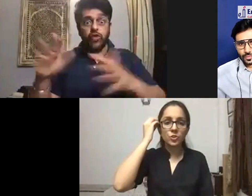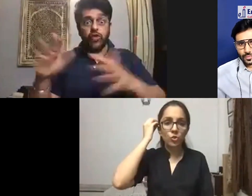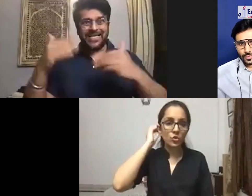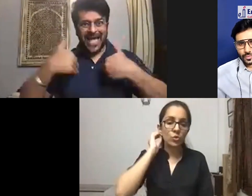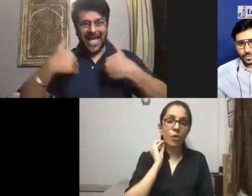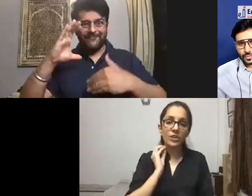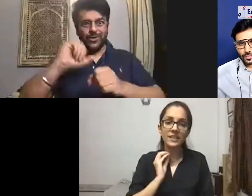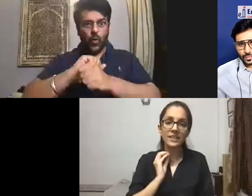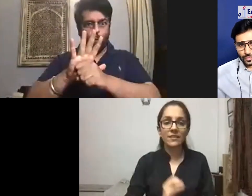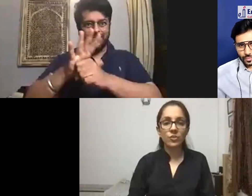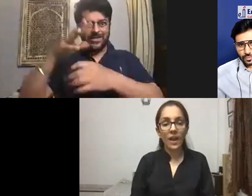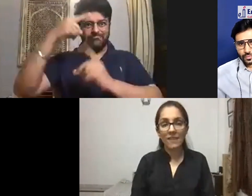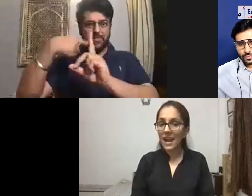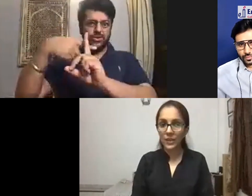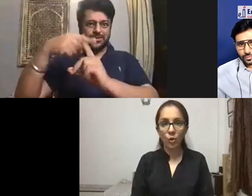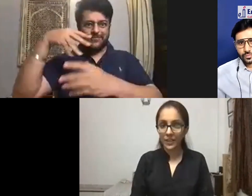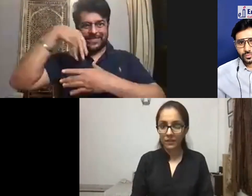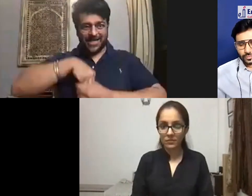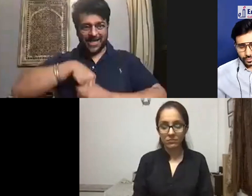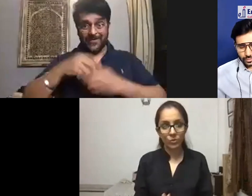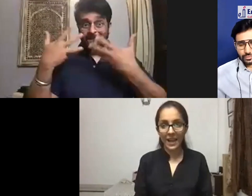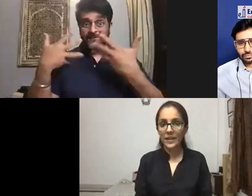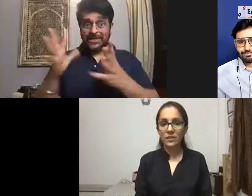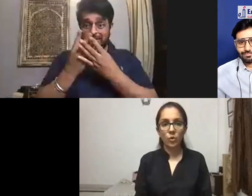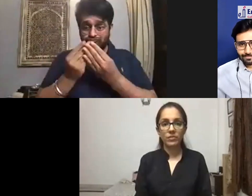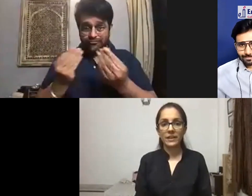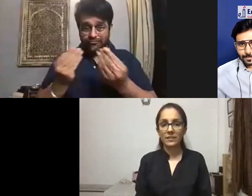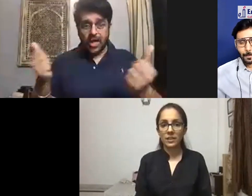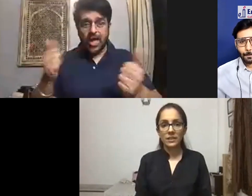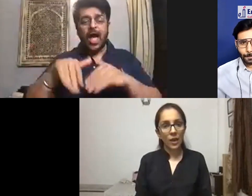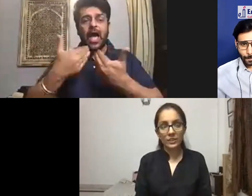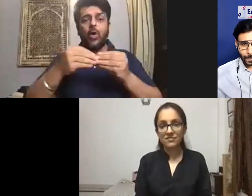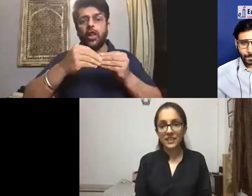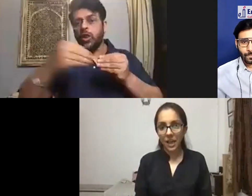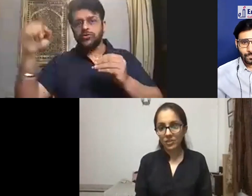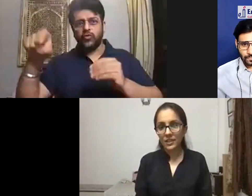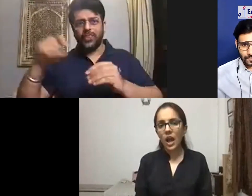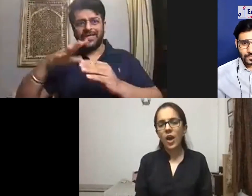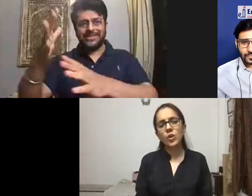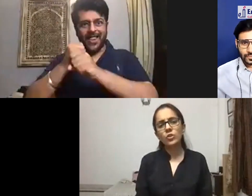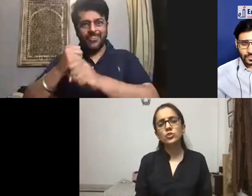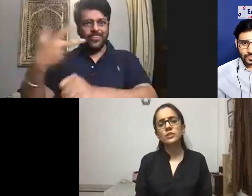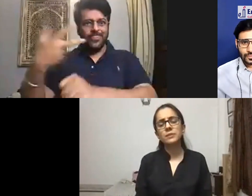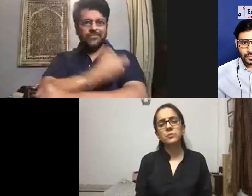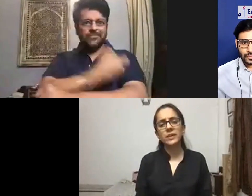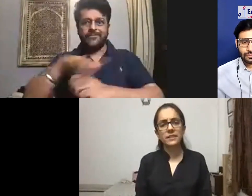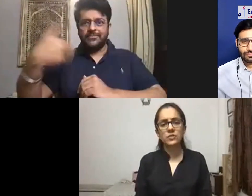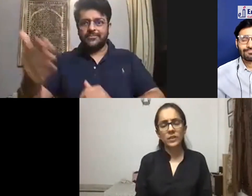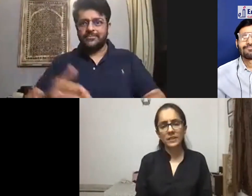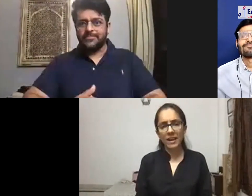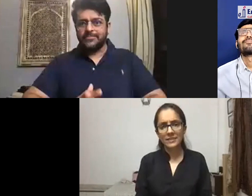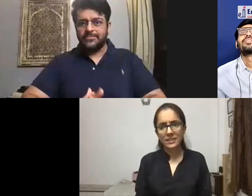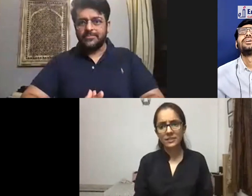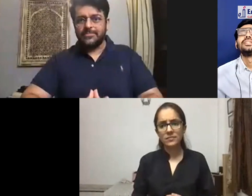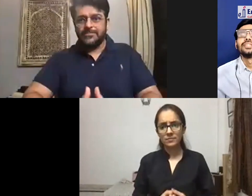For those who have already, you know, have had COVID, who've had COVID and now they've recovered, how long should they be waiting to